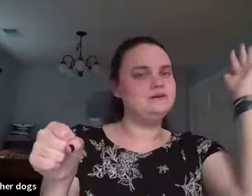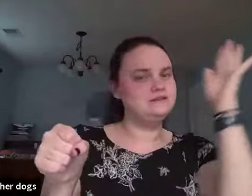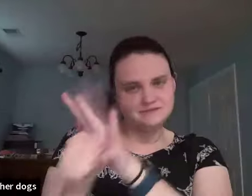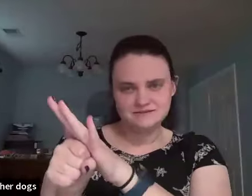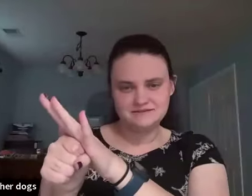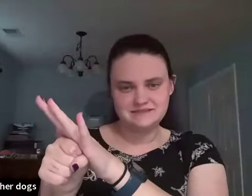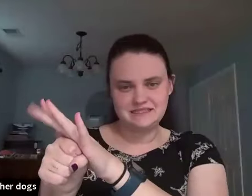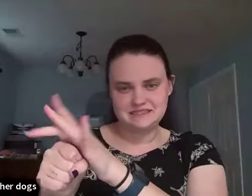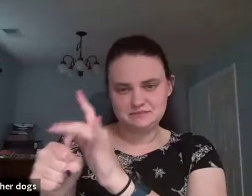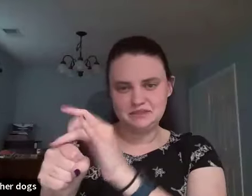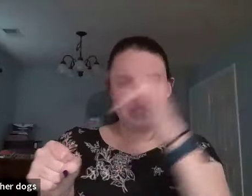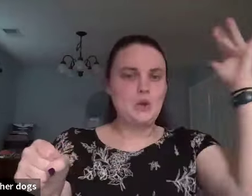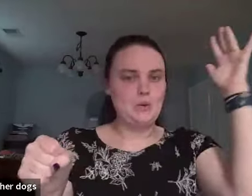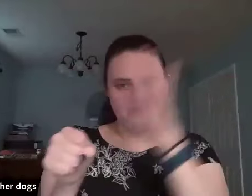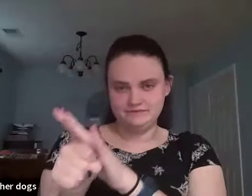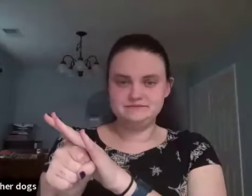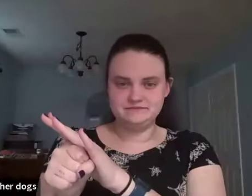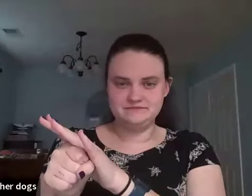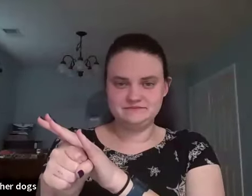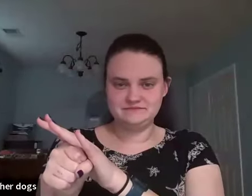explode, explode.